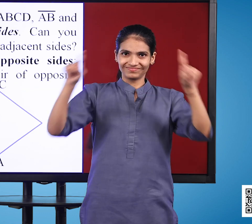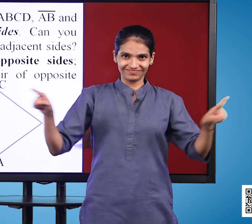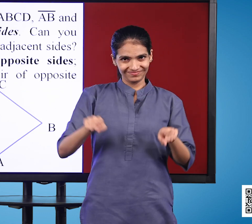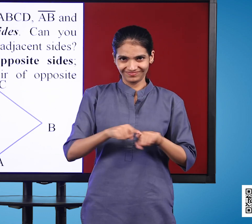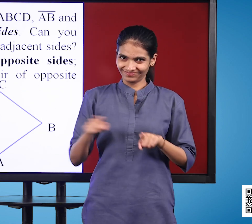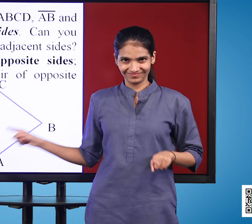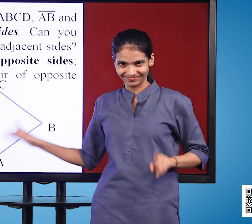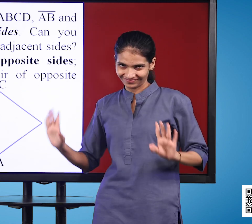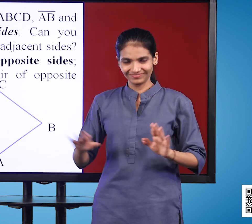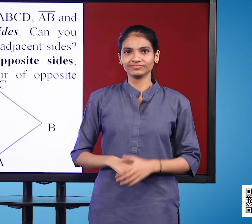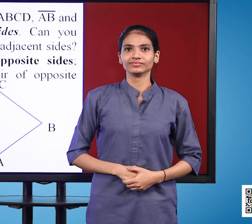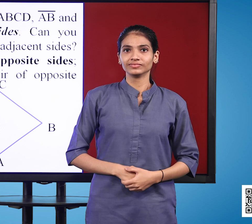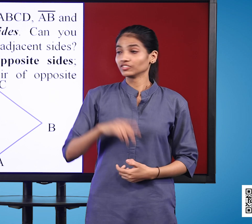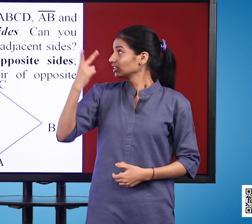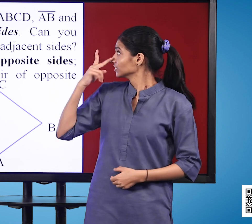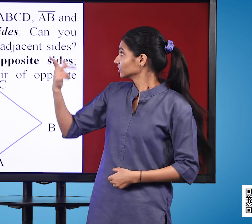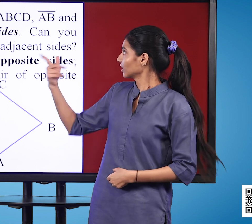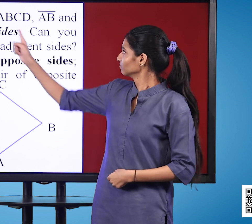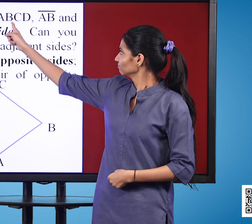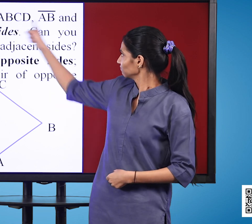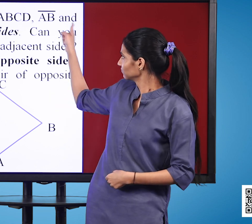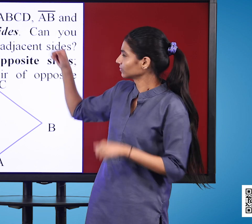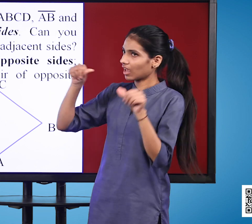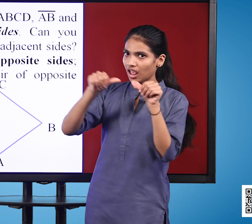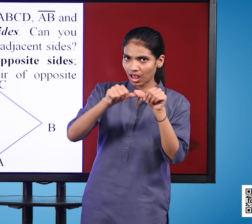In any quadrilateral ABCD,